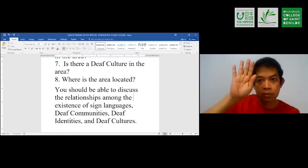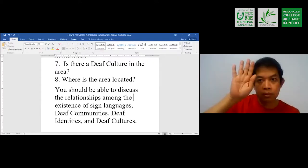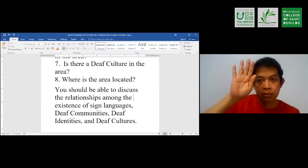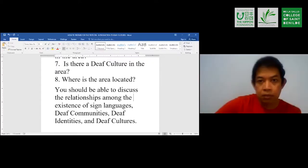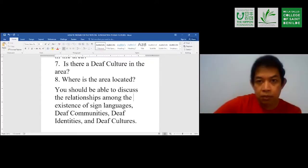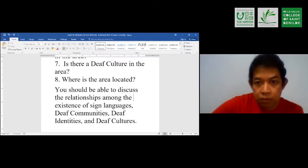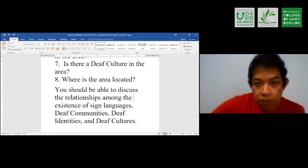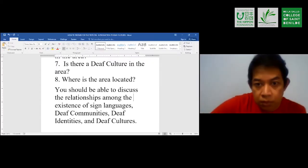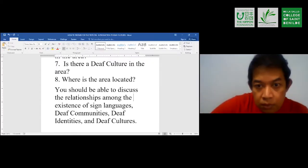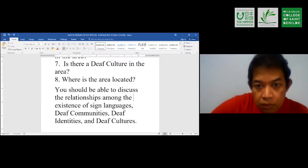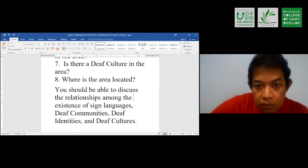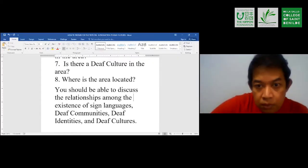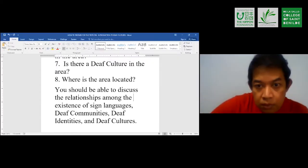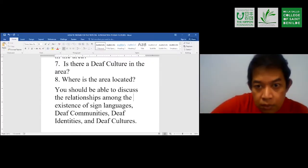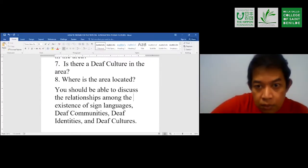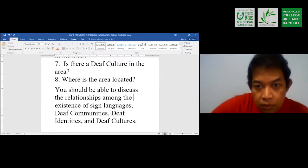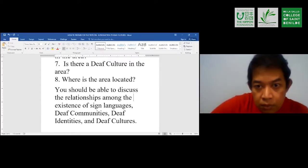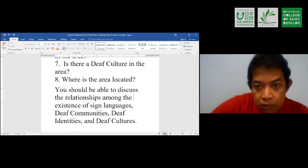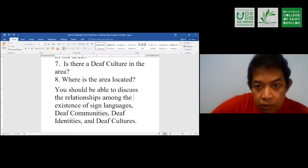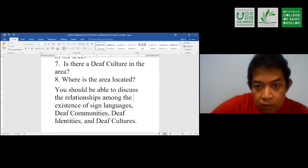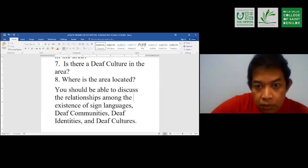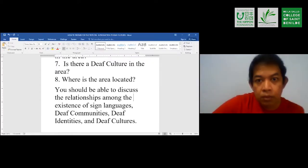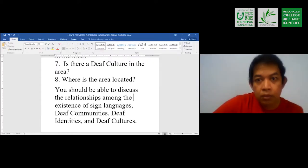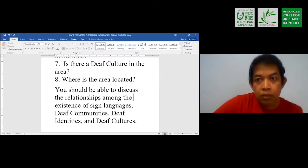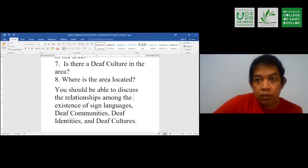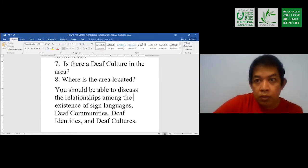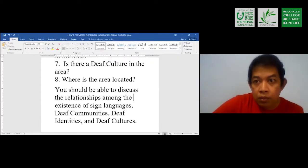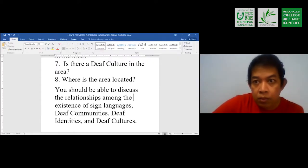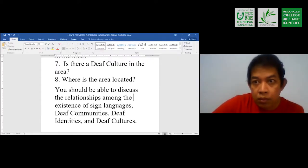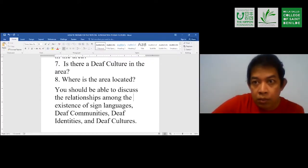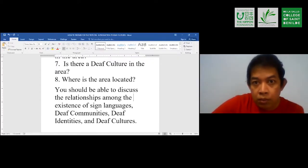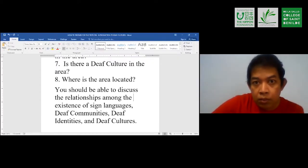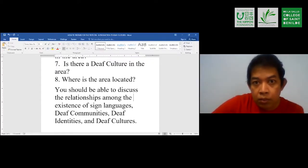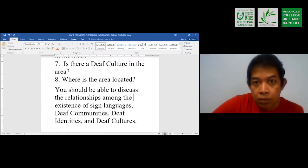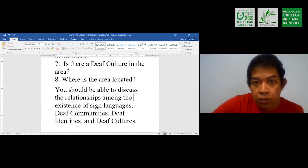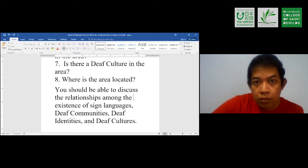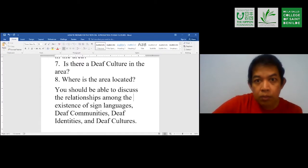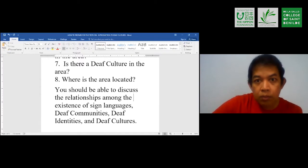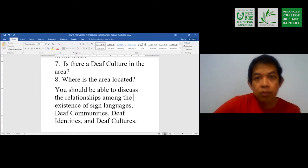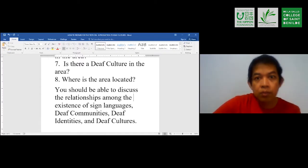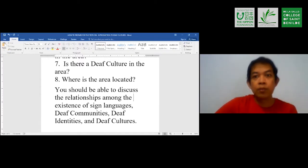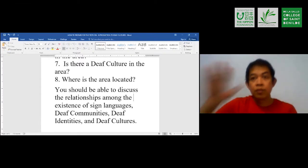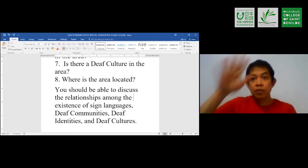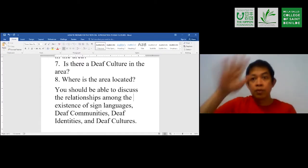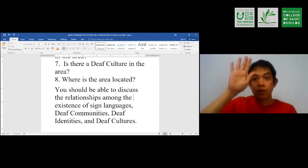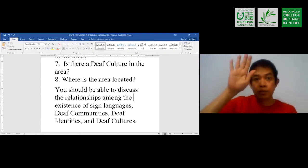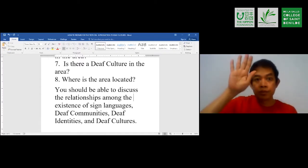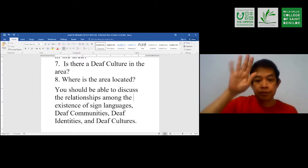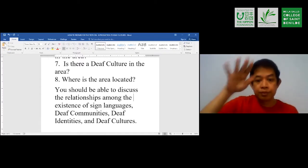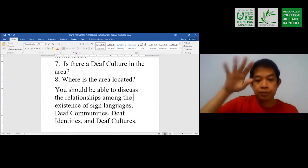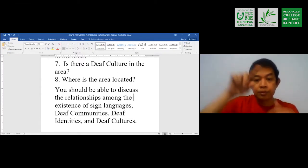hand. Ray Yes, is raising his hand. Who is? Ray. Ray, yes, go ahead,